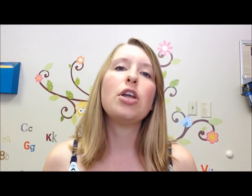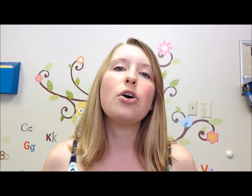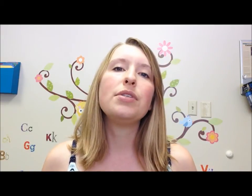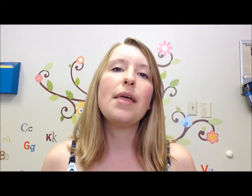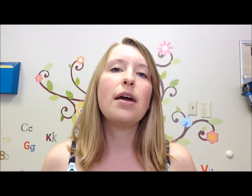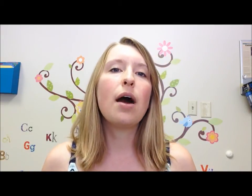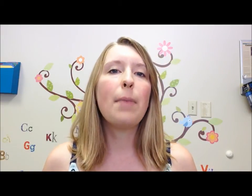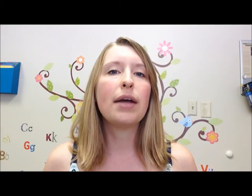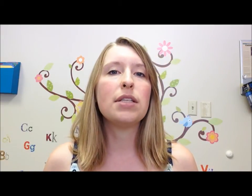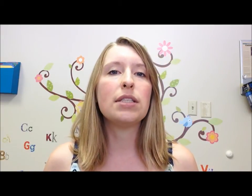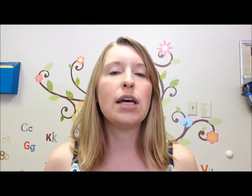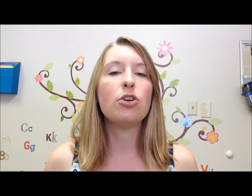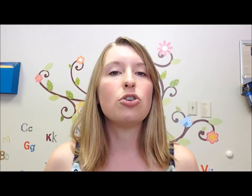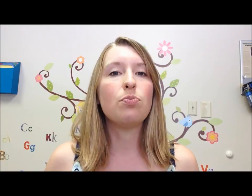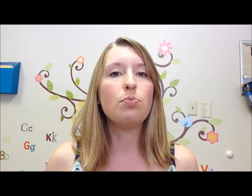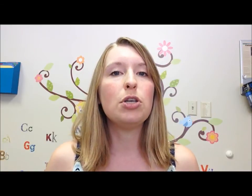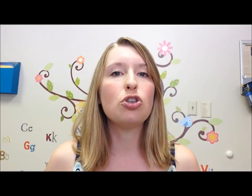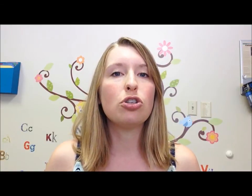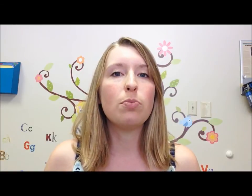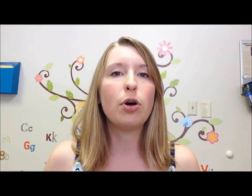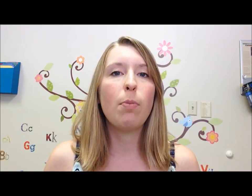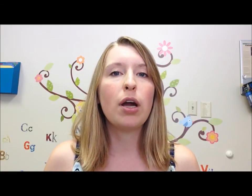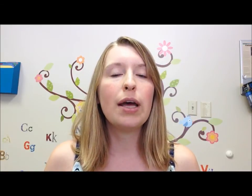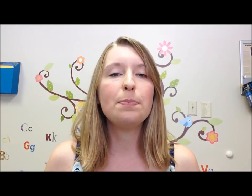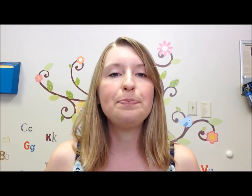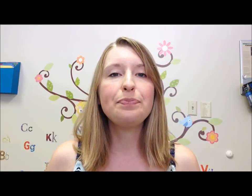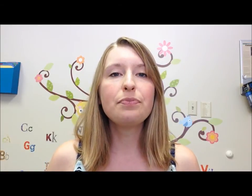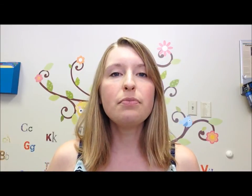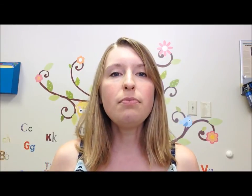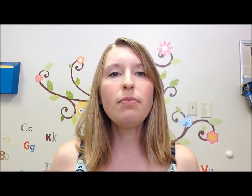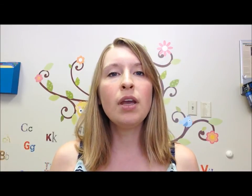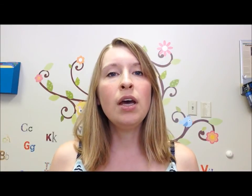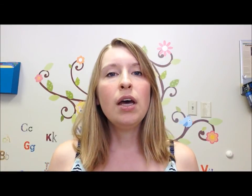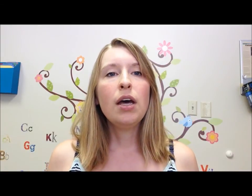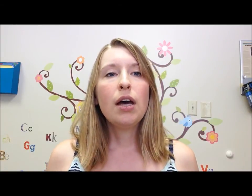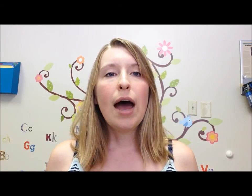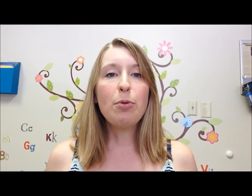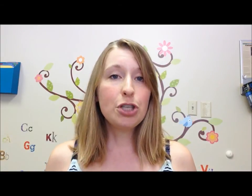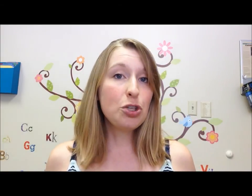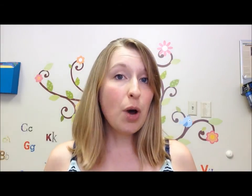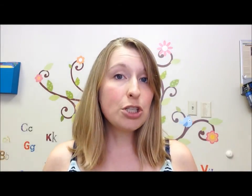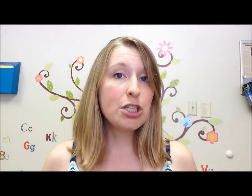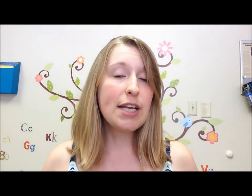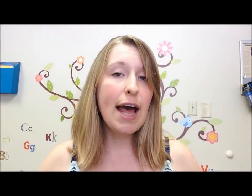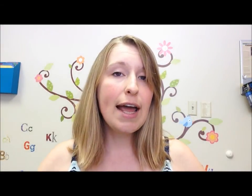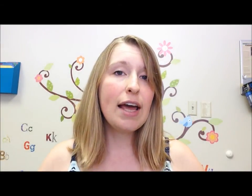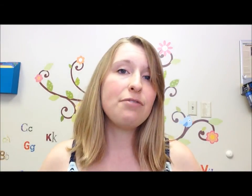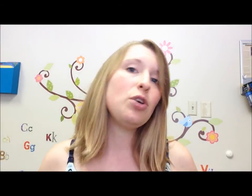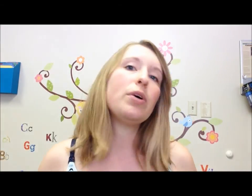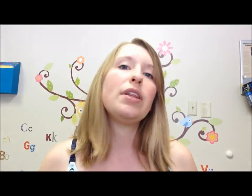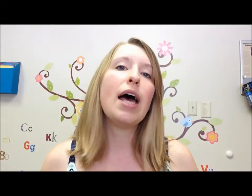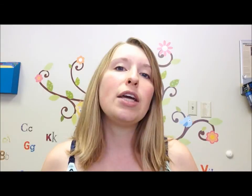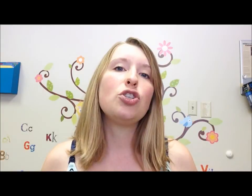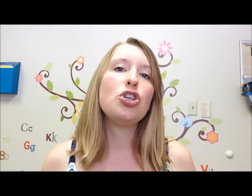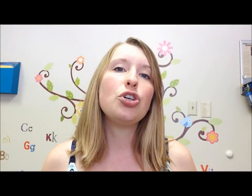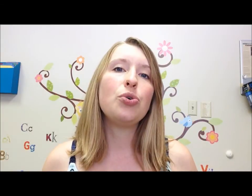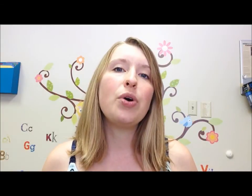those, and then come back to this later. So be sure to bookmark it. I appreciate you watching today. If you would like to get